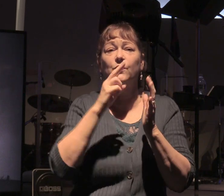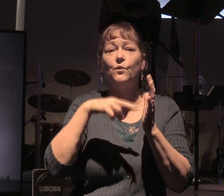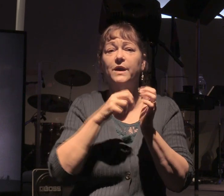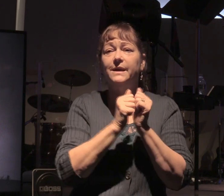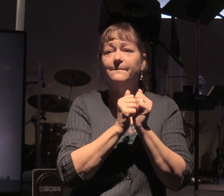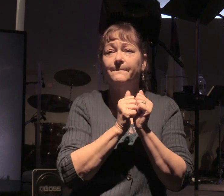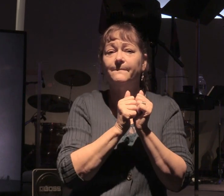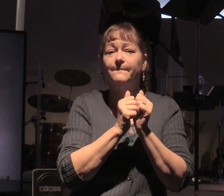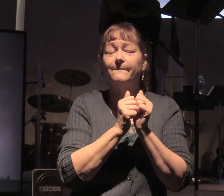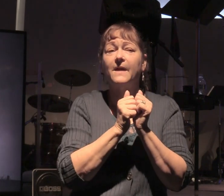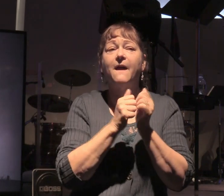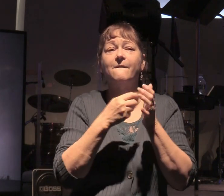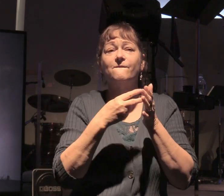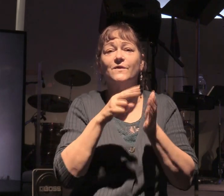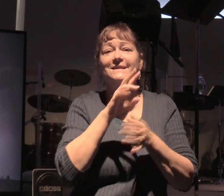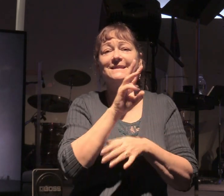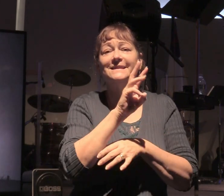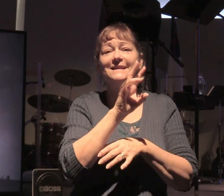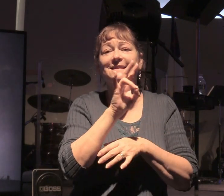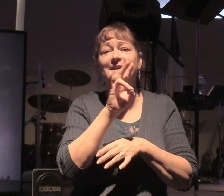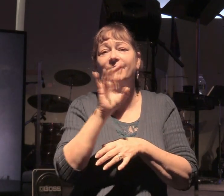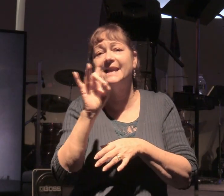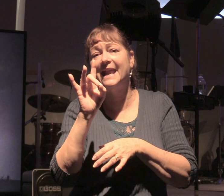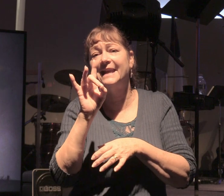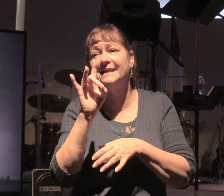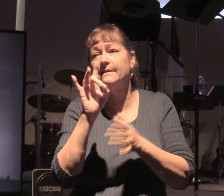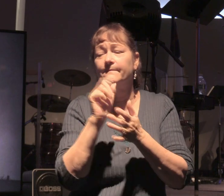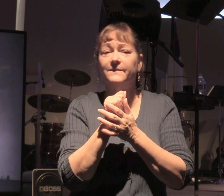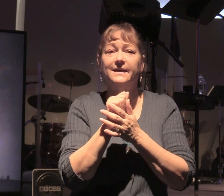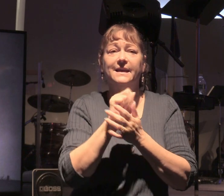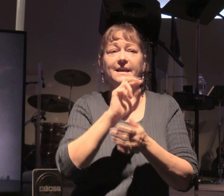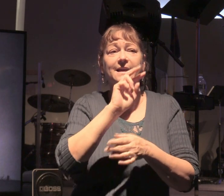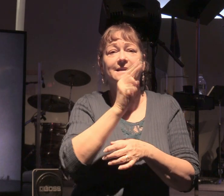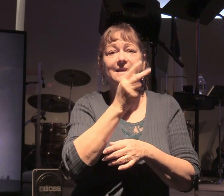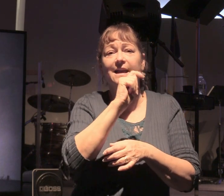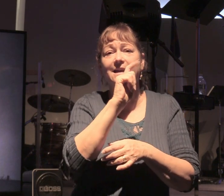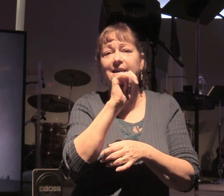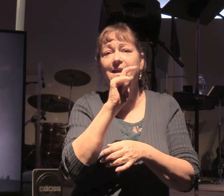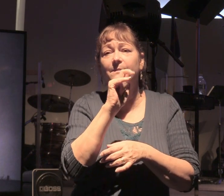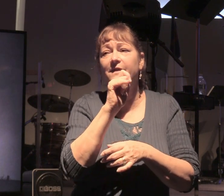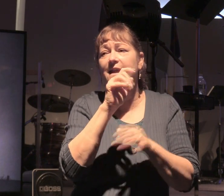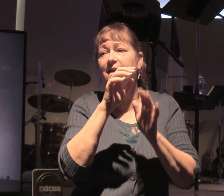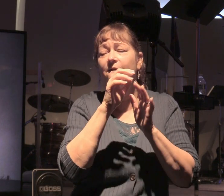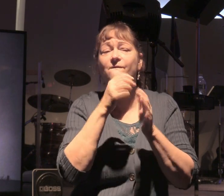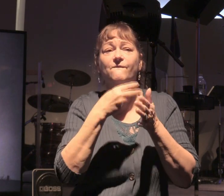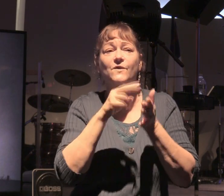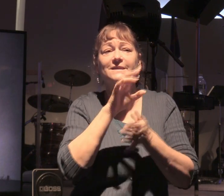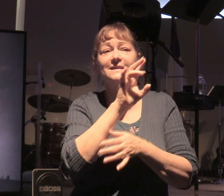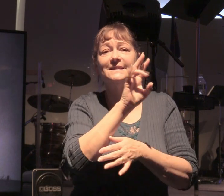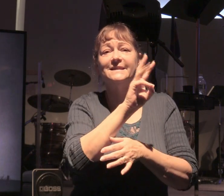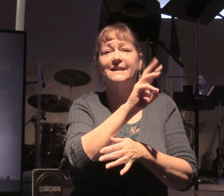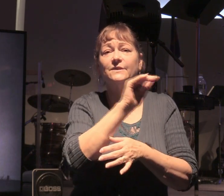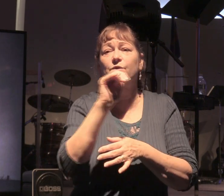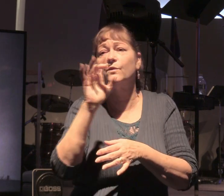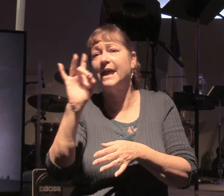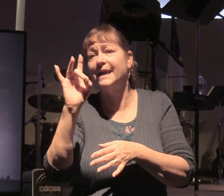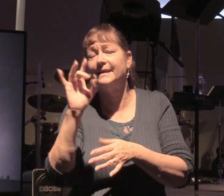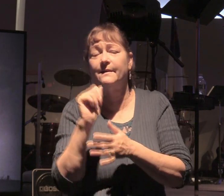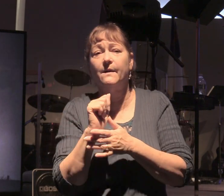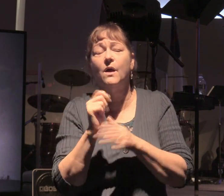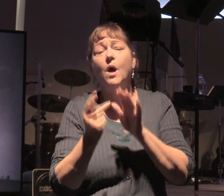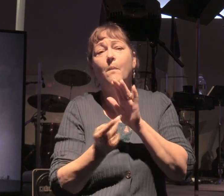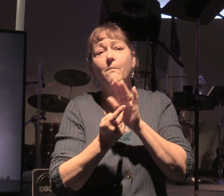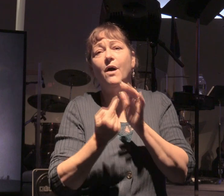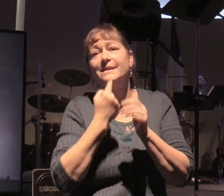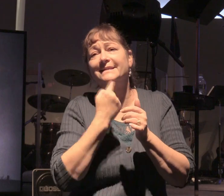with you verses 6, 7, and 8. 2 Timothy chapter 4, verses 6 through 8. Paul